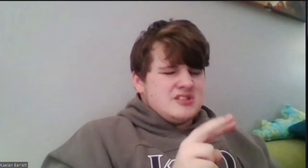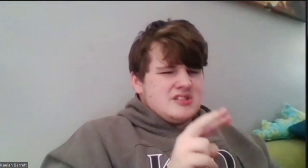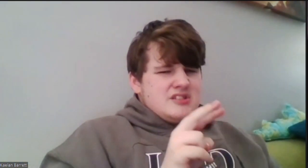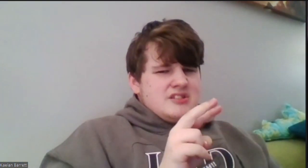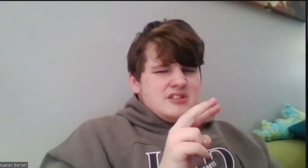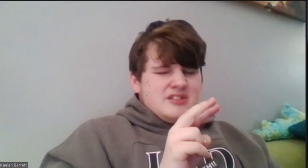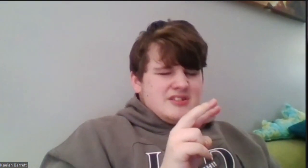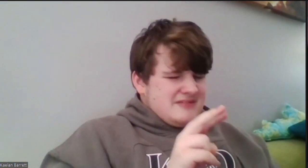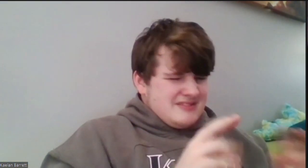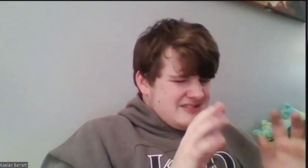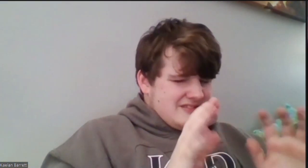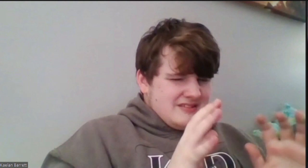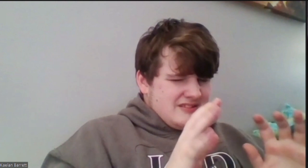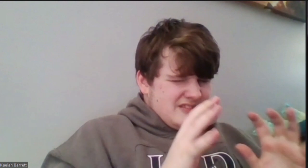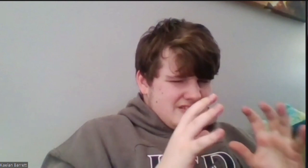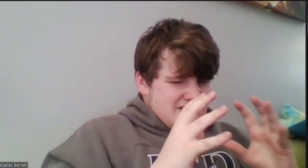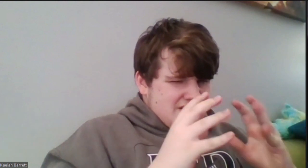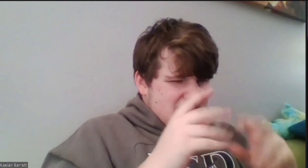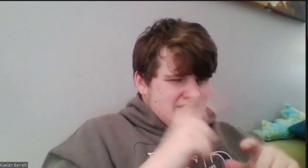then see for yourself.